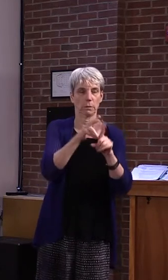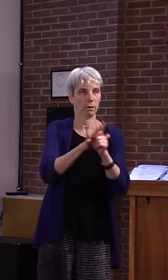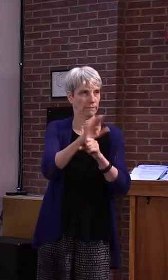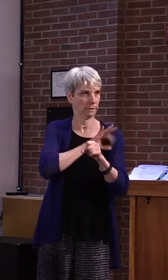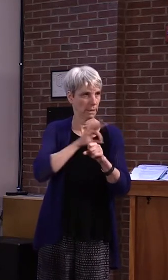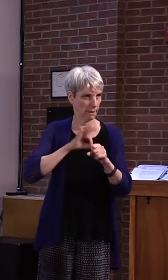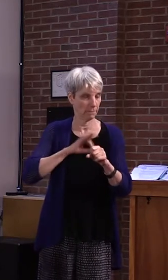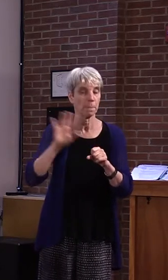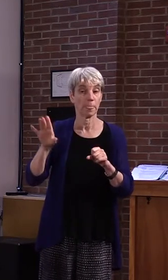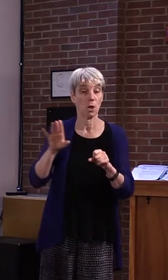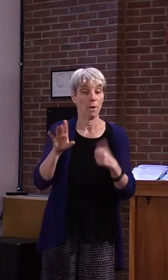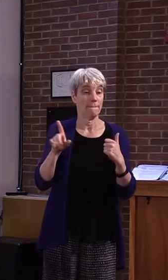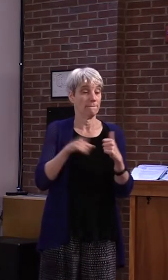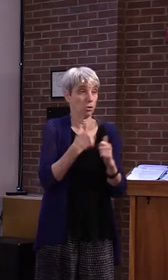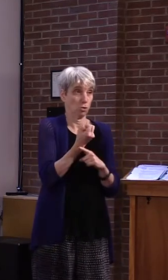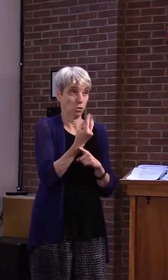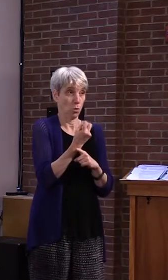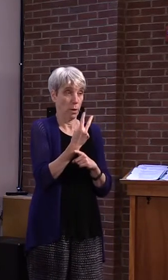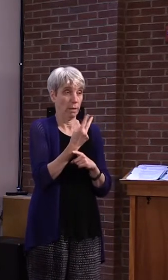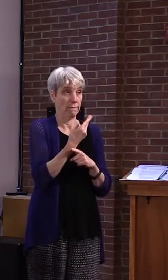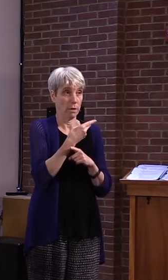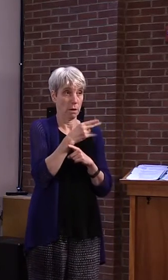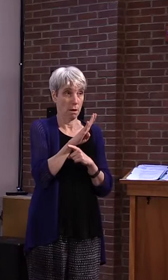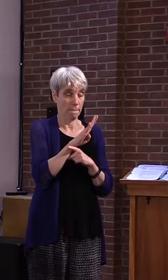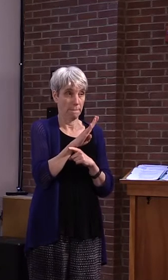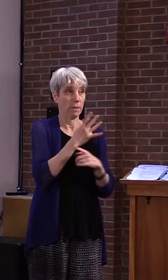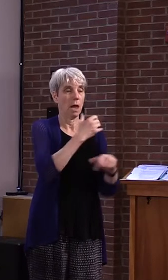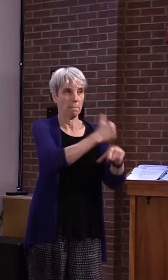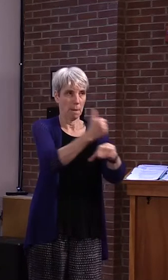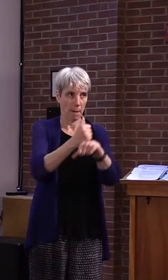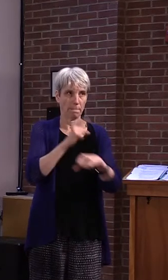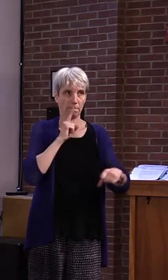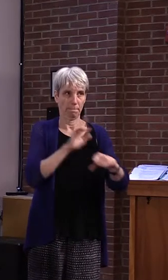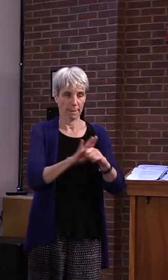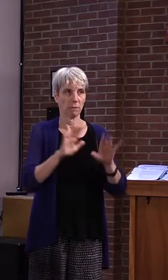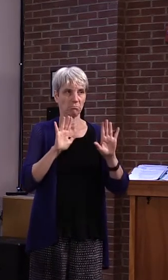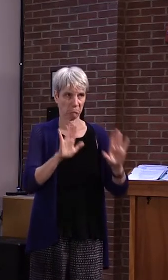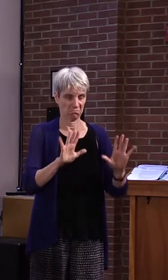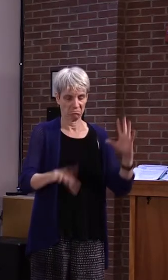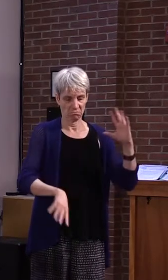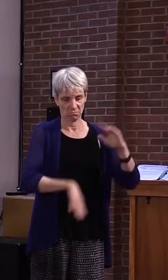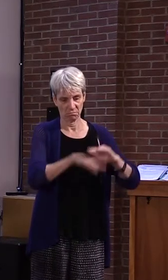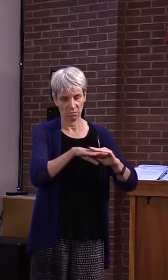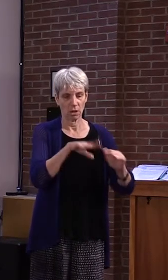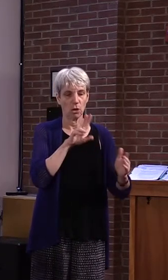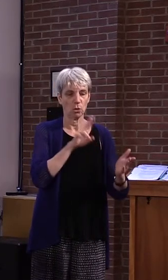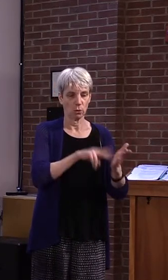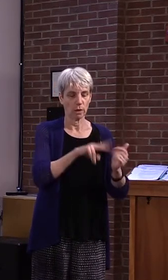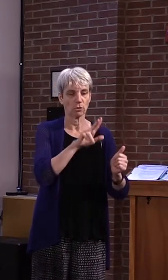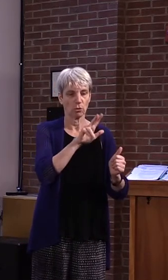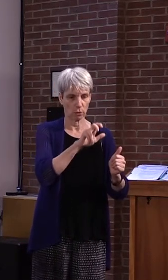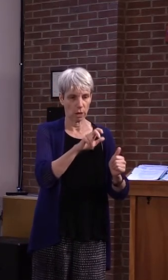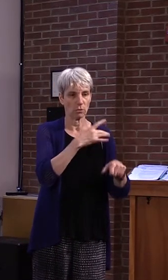approved, so that are serving, offering those 2,300 slots, are those fully staffed?